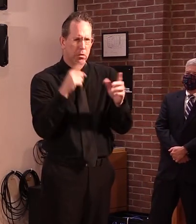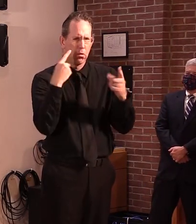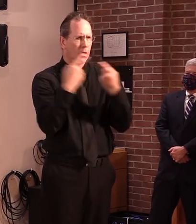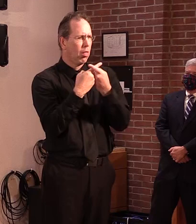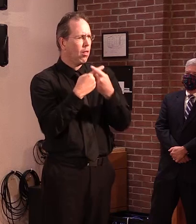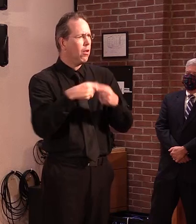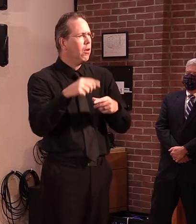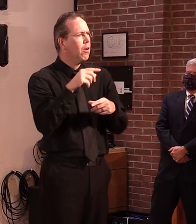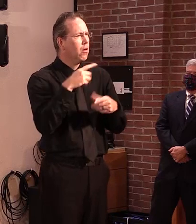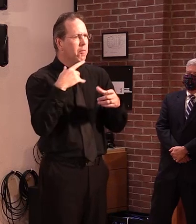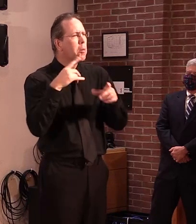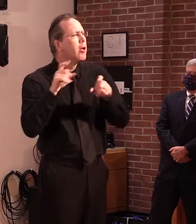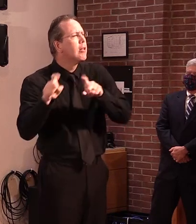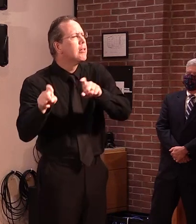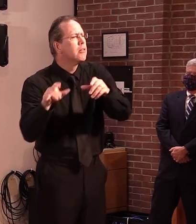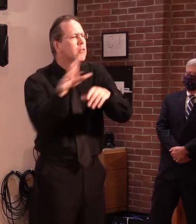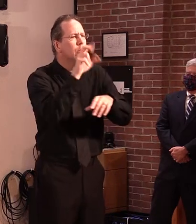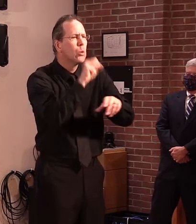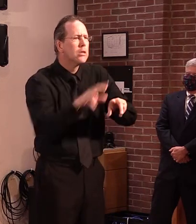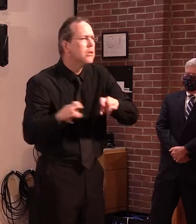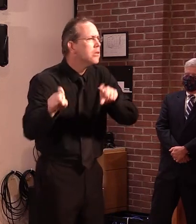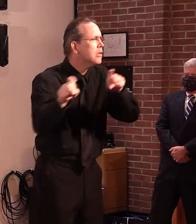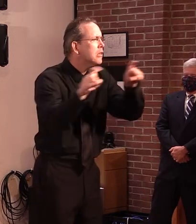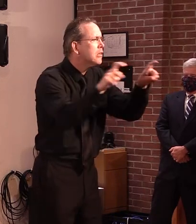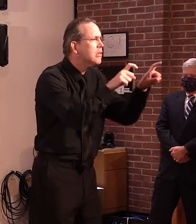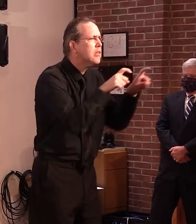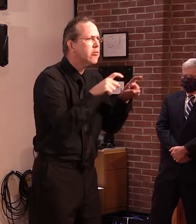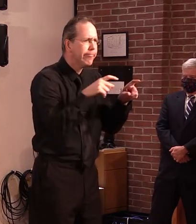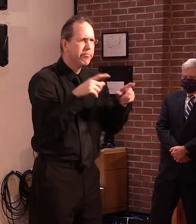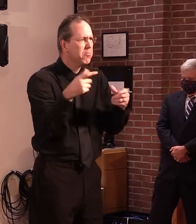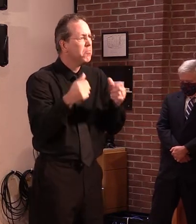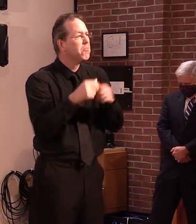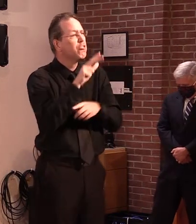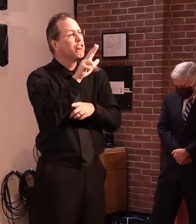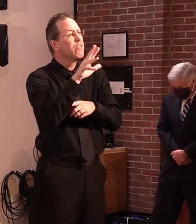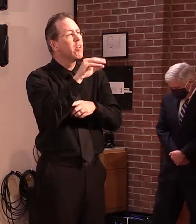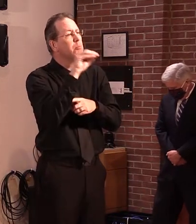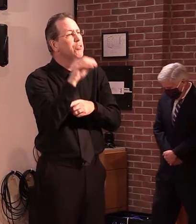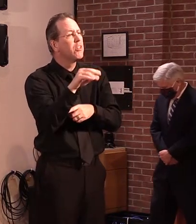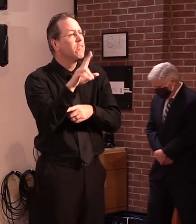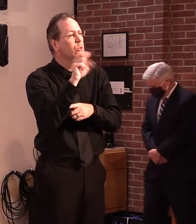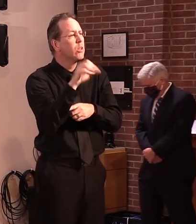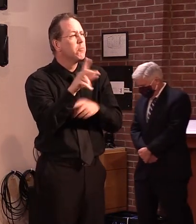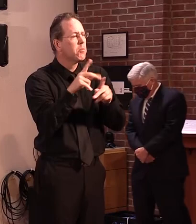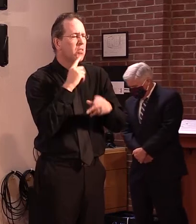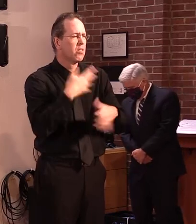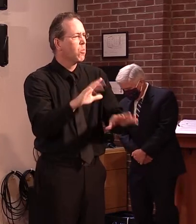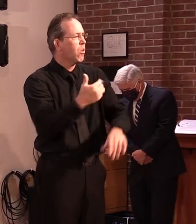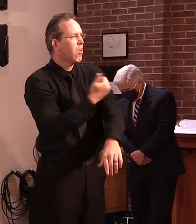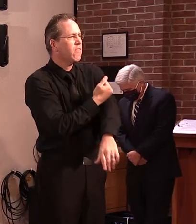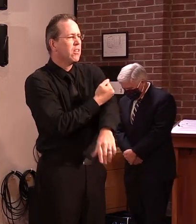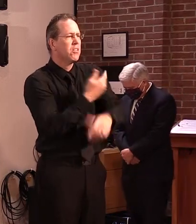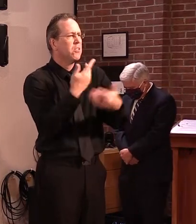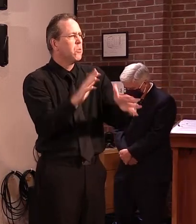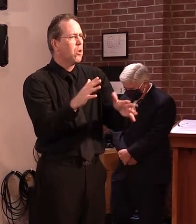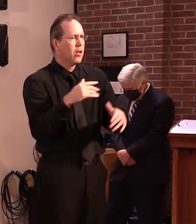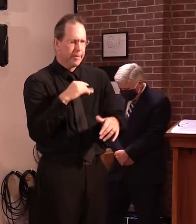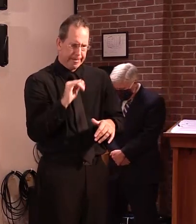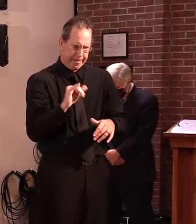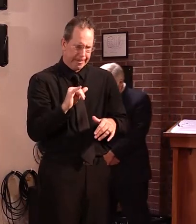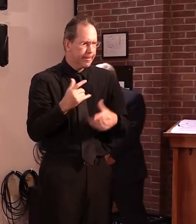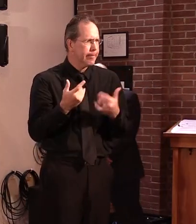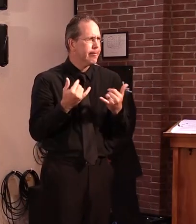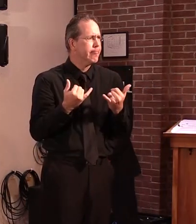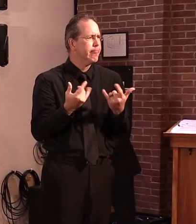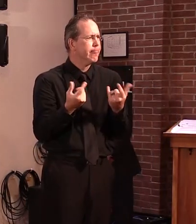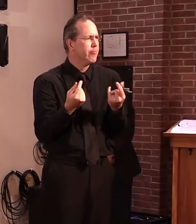there a certain percentage of people that would need to be either vaccinated or have antibodies previously to